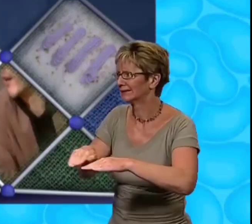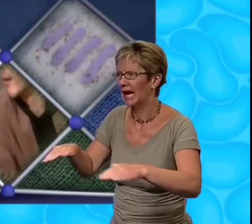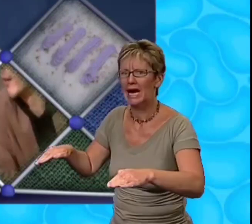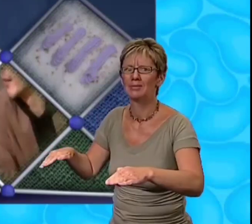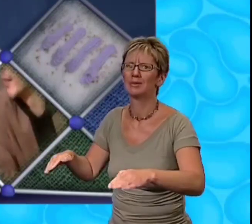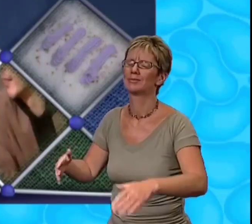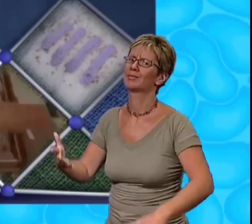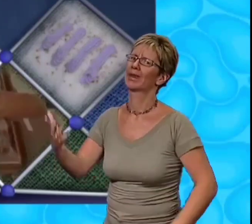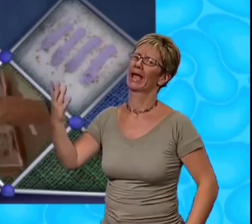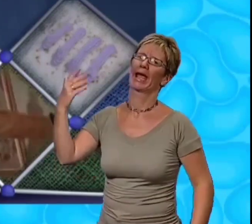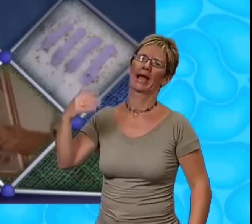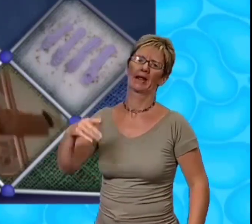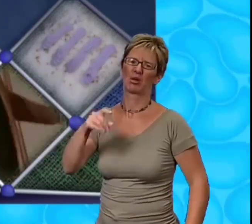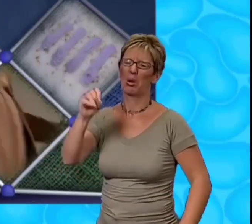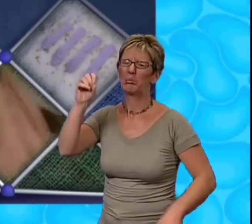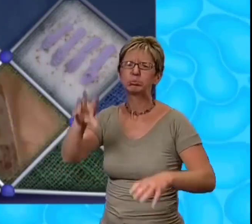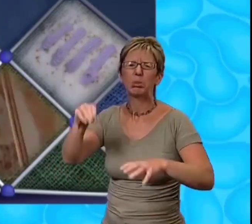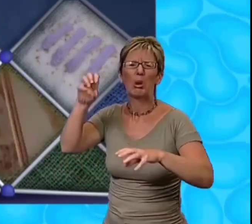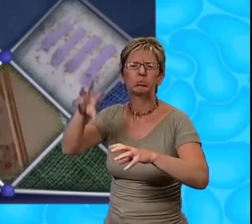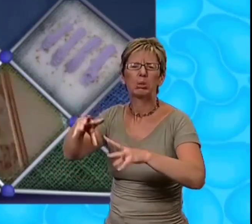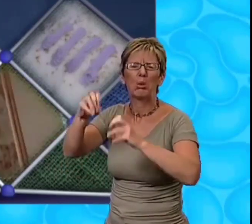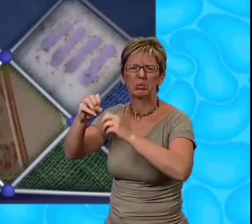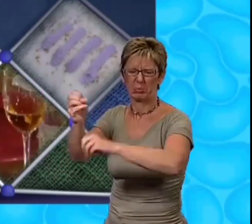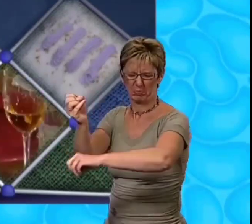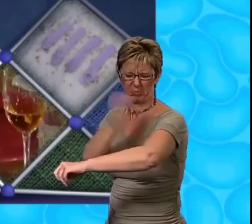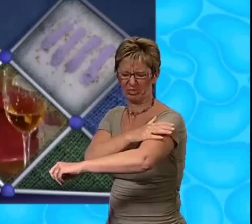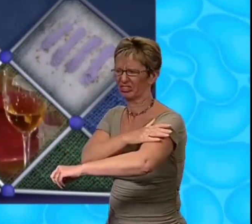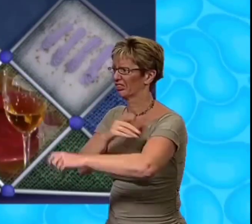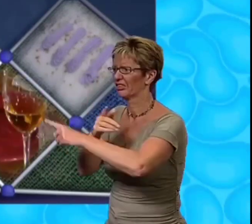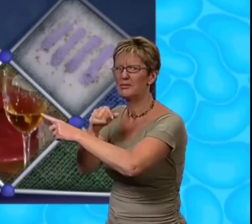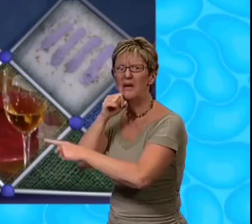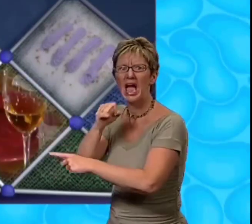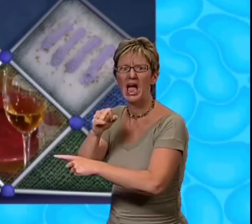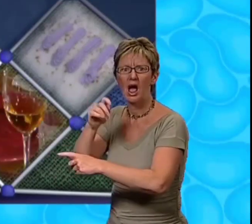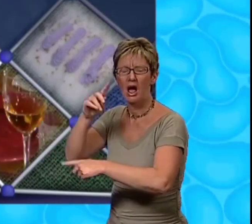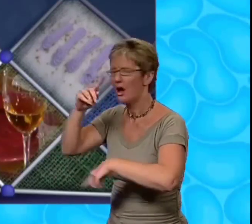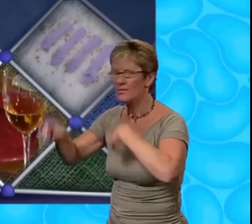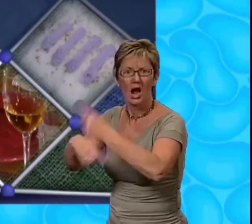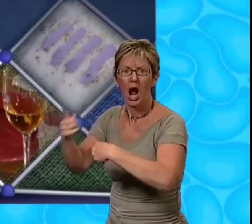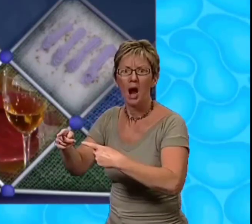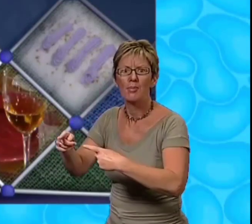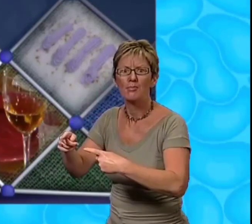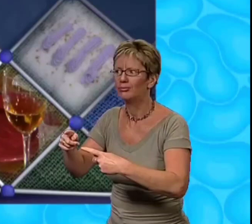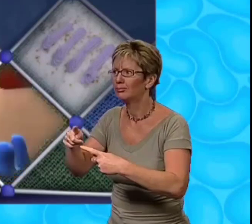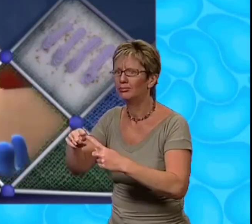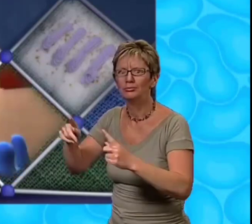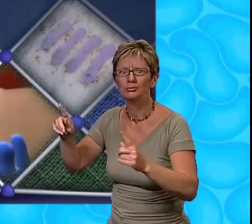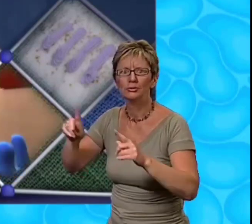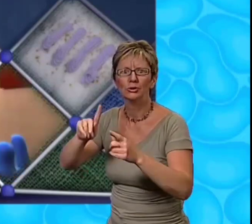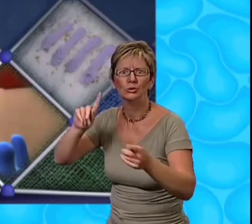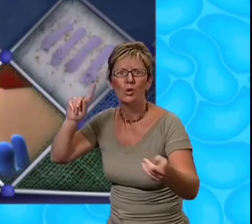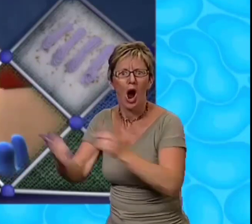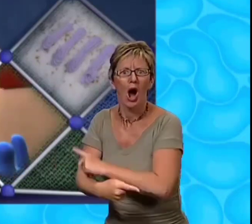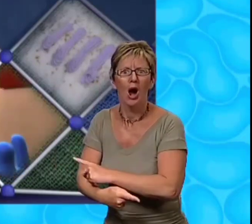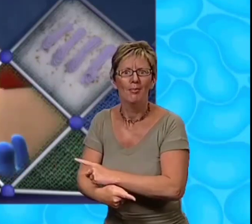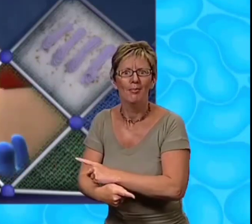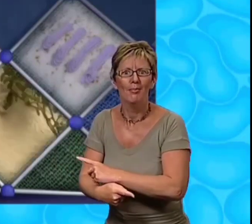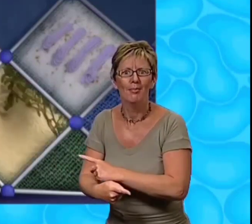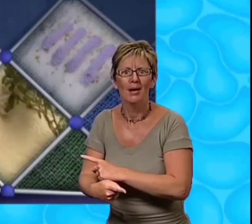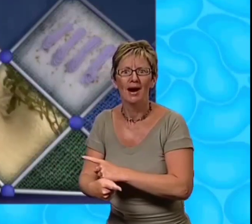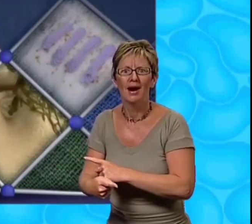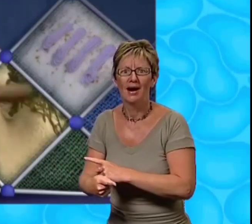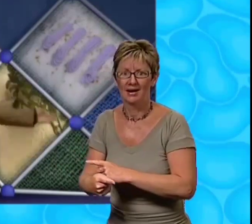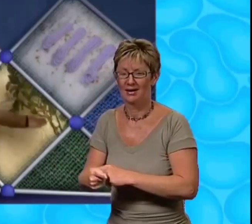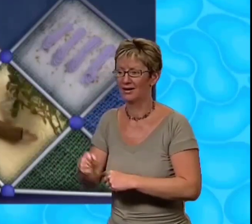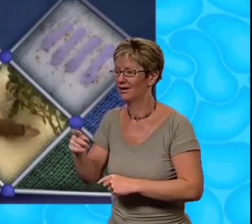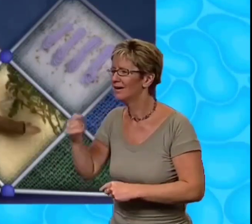number. When the blob swapped you with the man. Ah, you were being a person. And